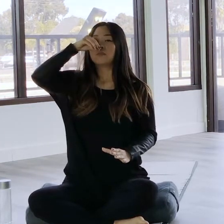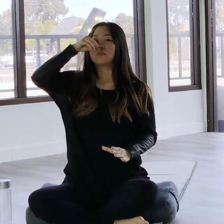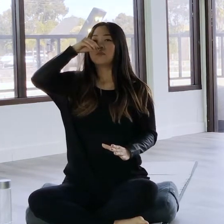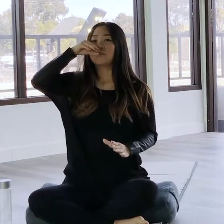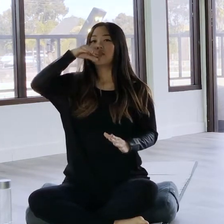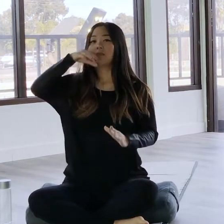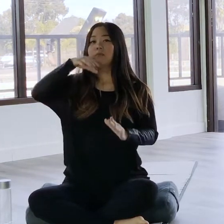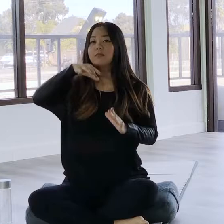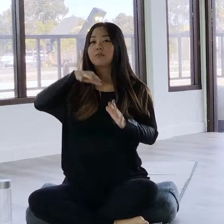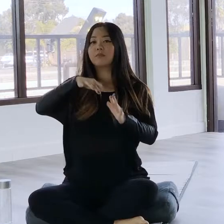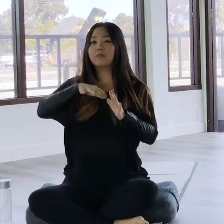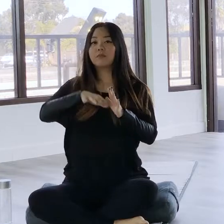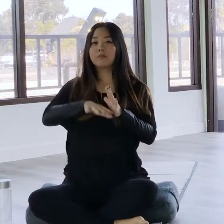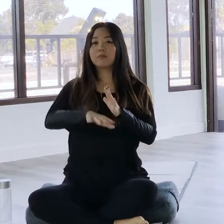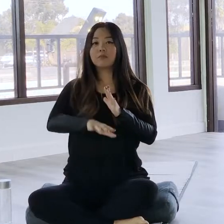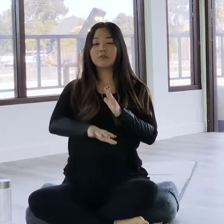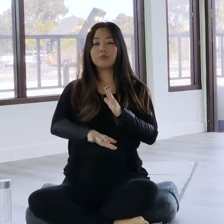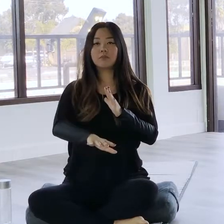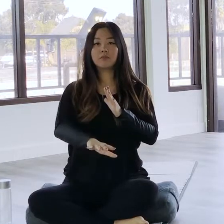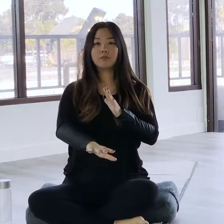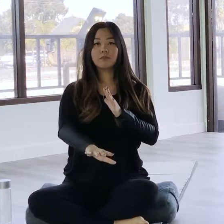And exhale.